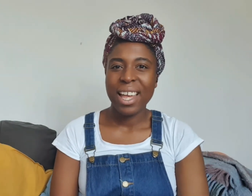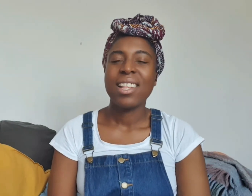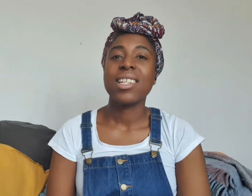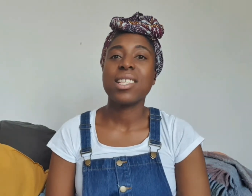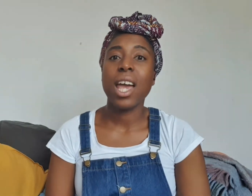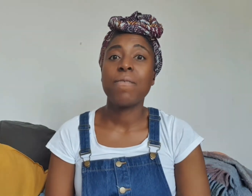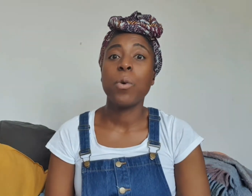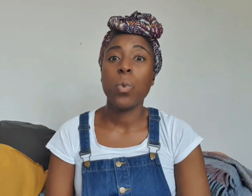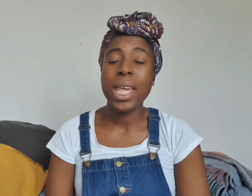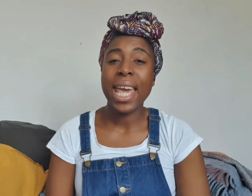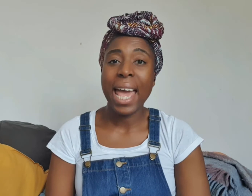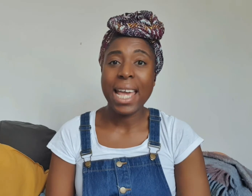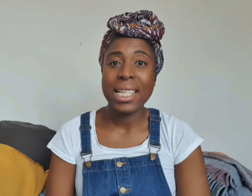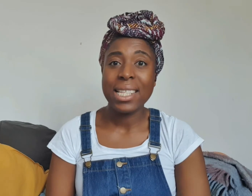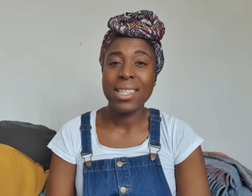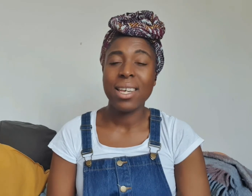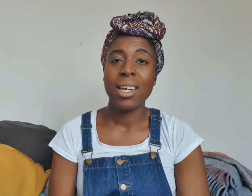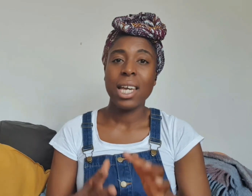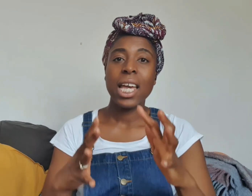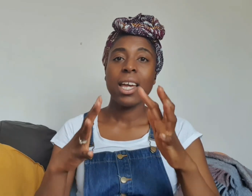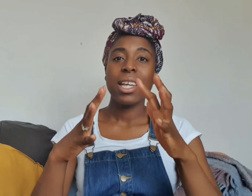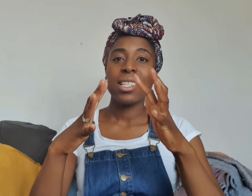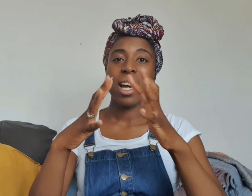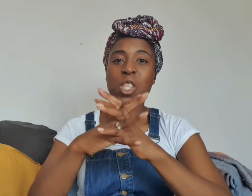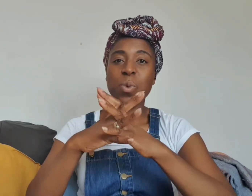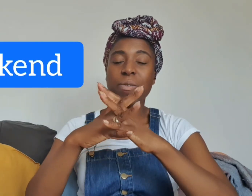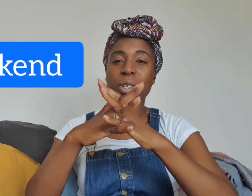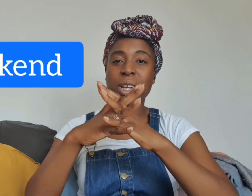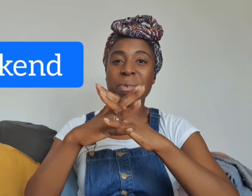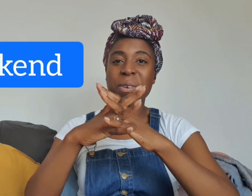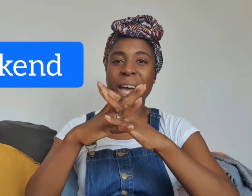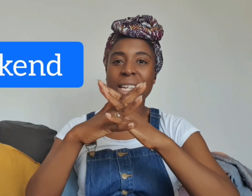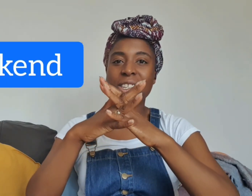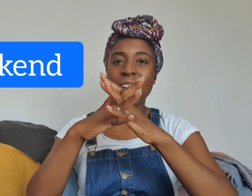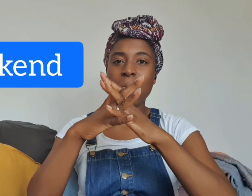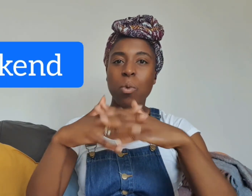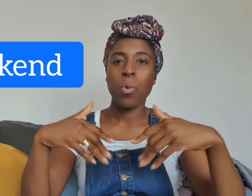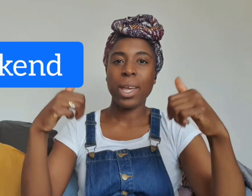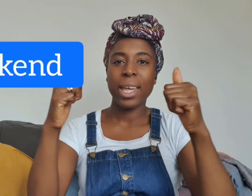The sign for weekend starts with your W hand shape.